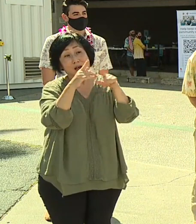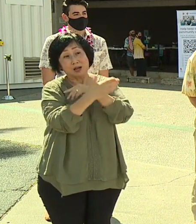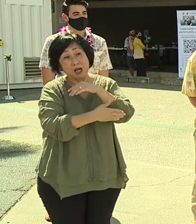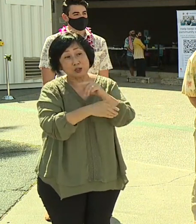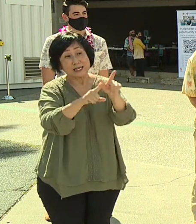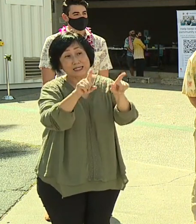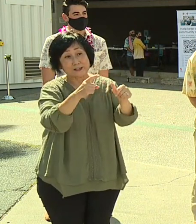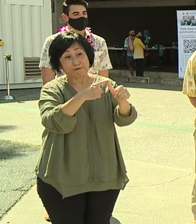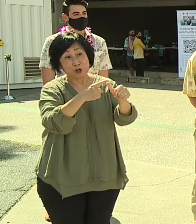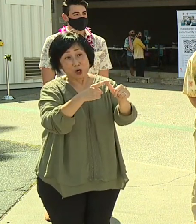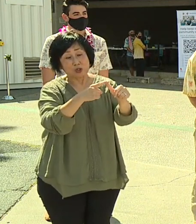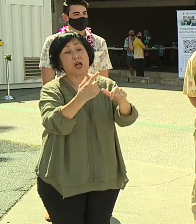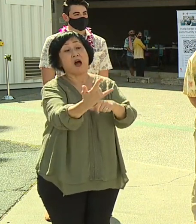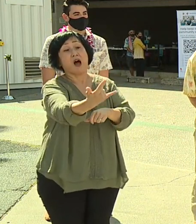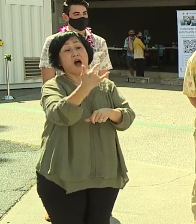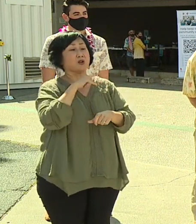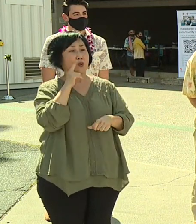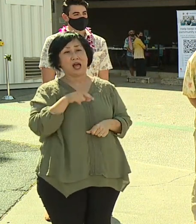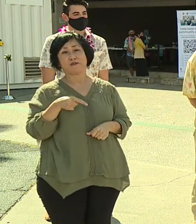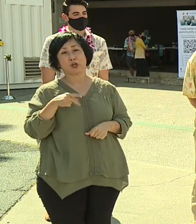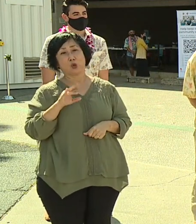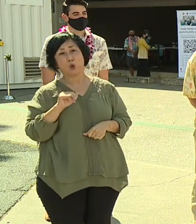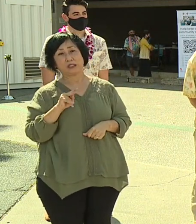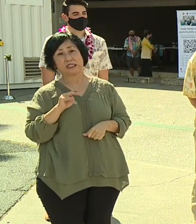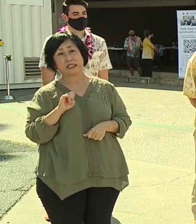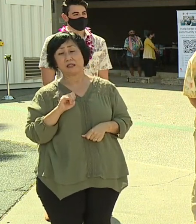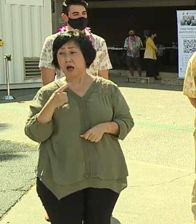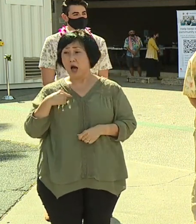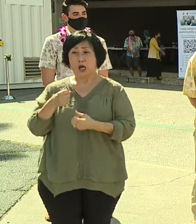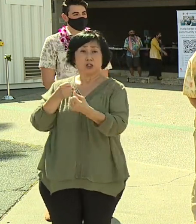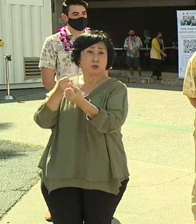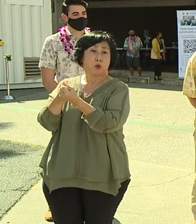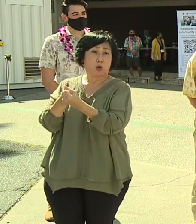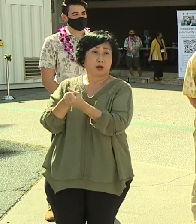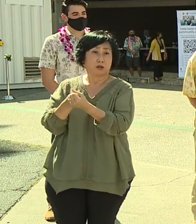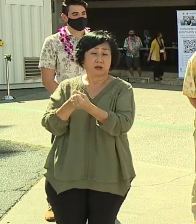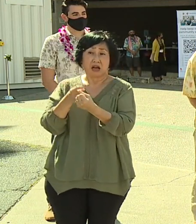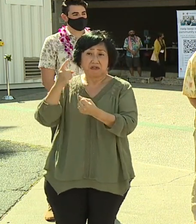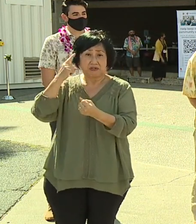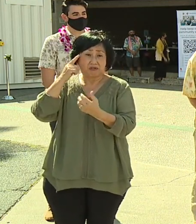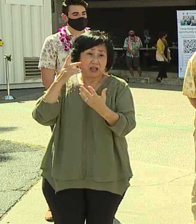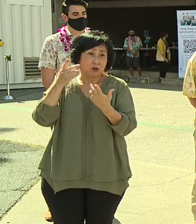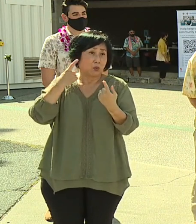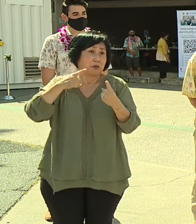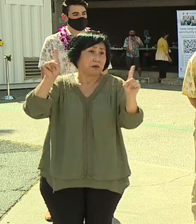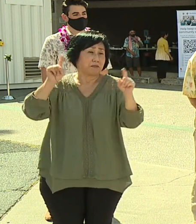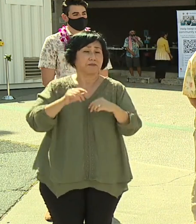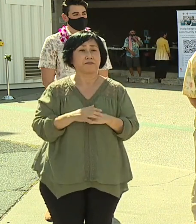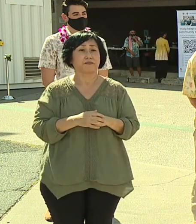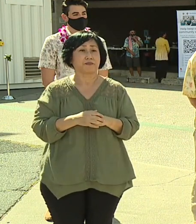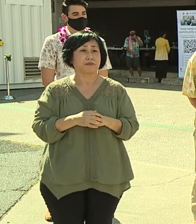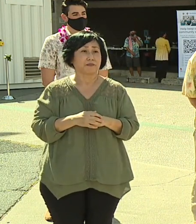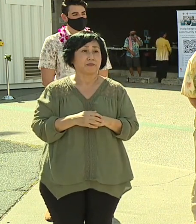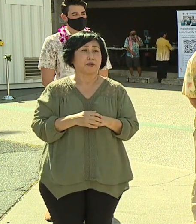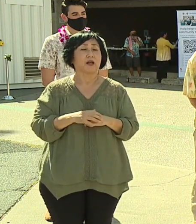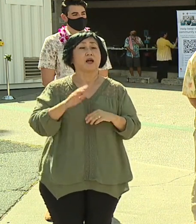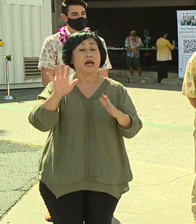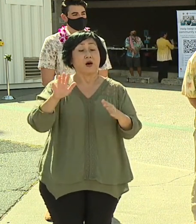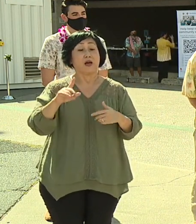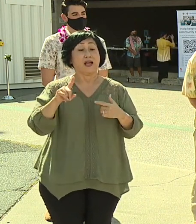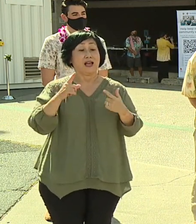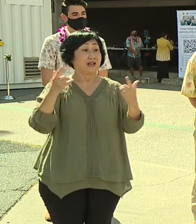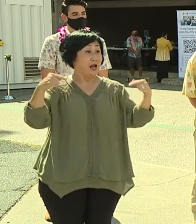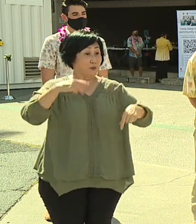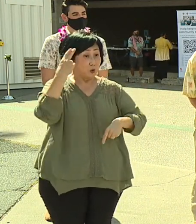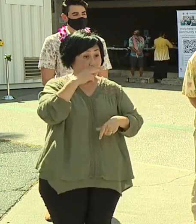state of Hawaii. I support those efforts and I hope that they're fruitful. As far as people going back to